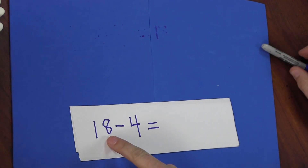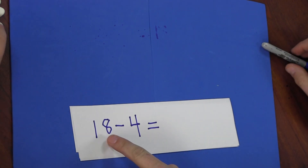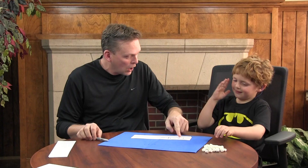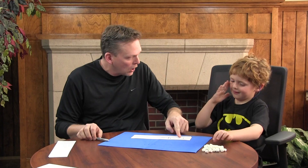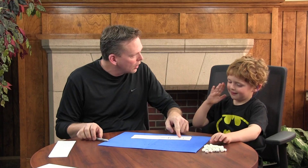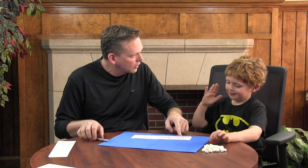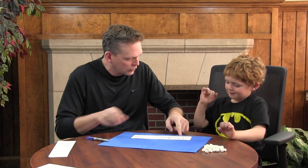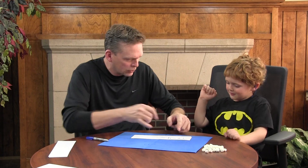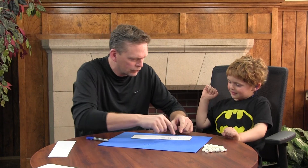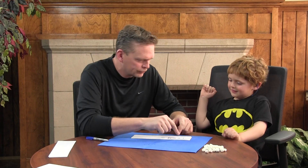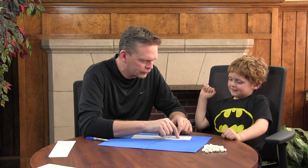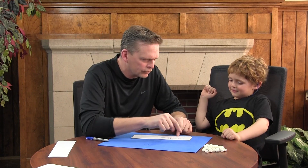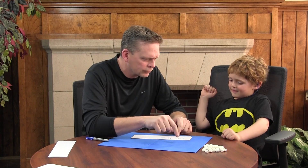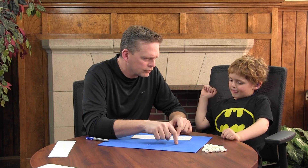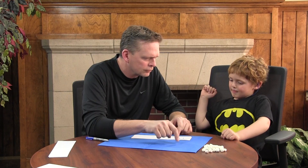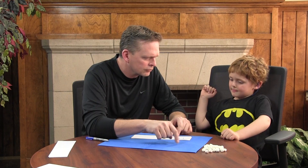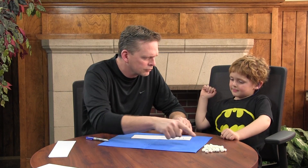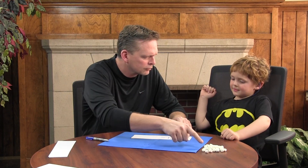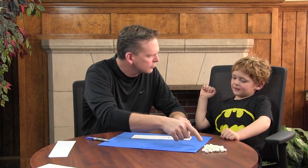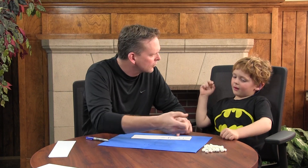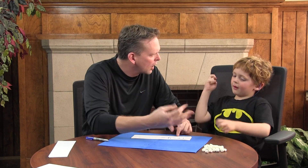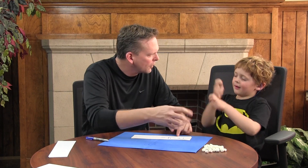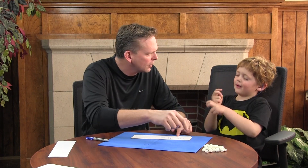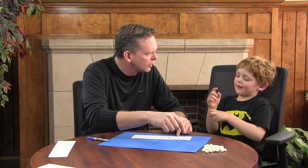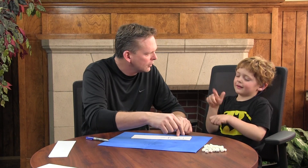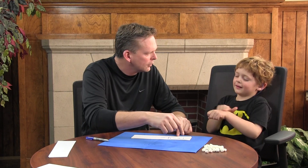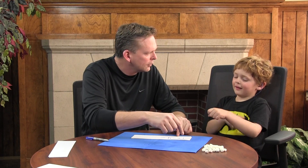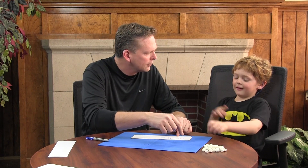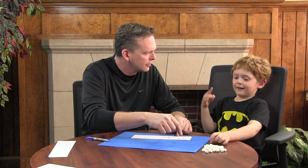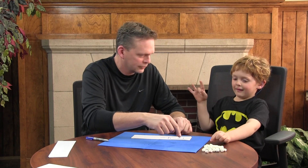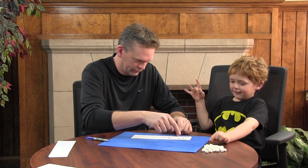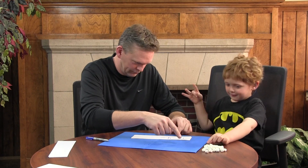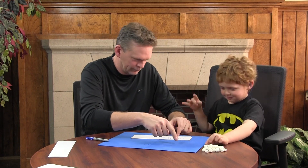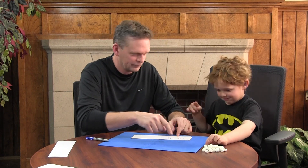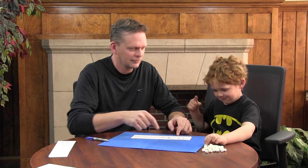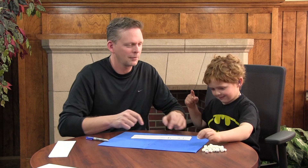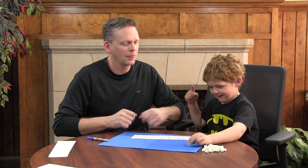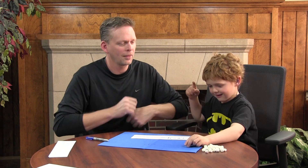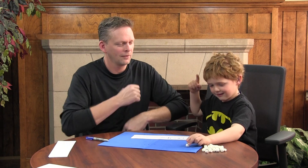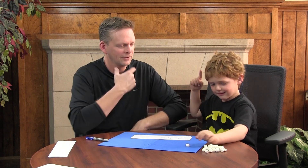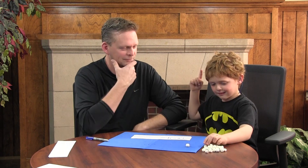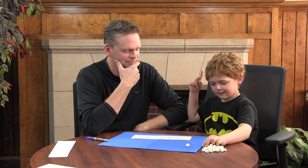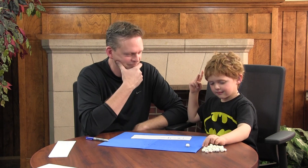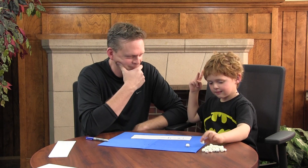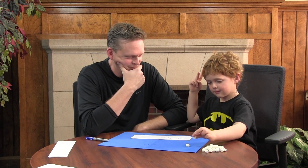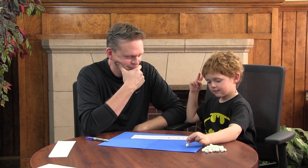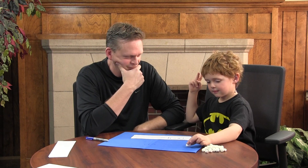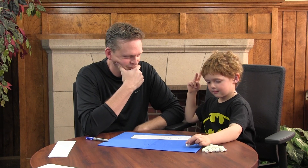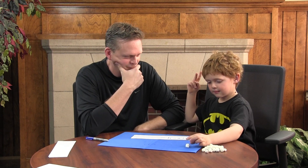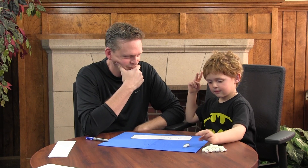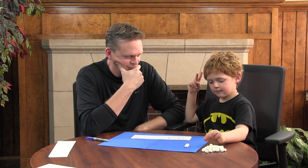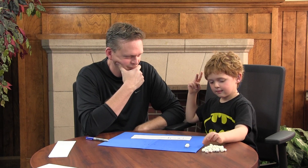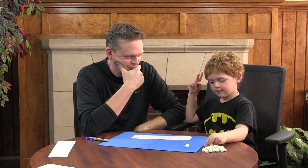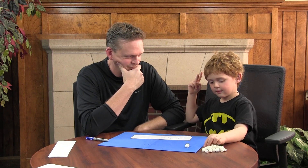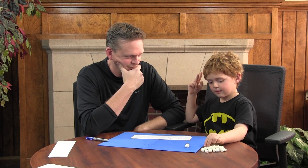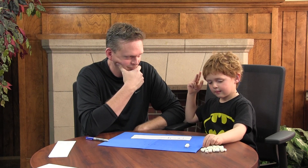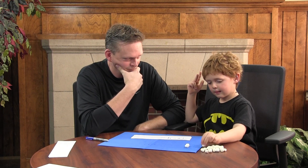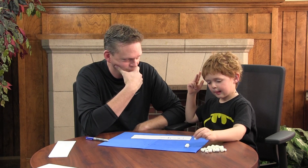Okay, look at this number. This is hard. Counting to eighteen is long. How many marshmallows do you need? One, two, three.